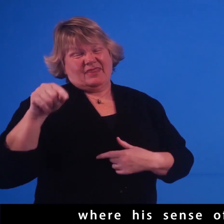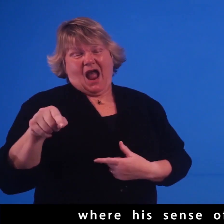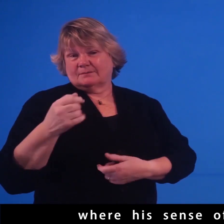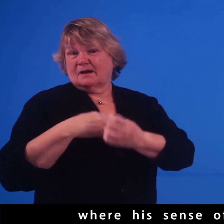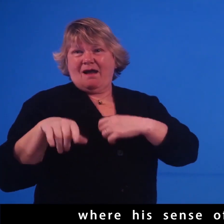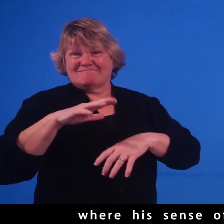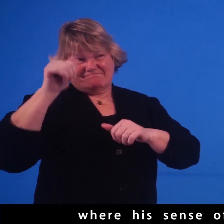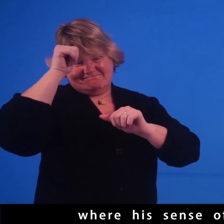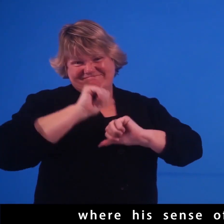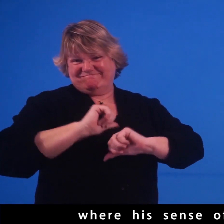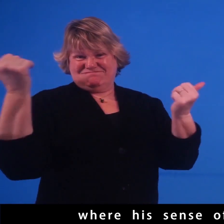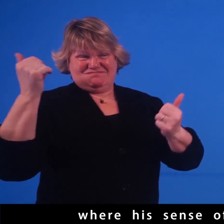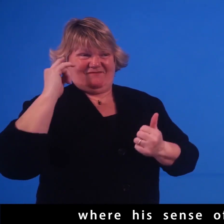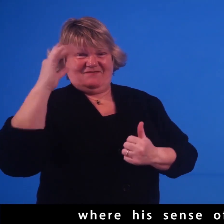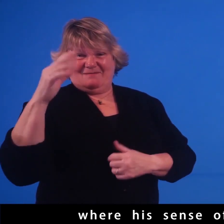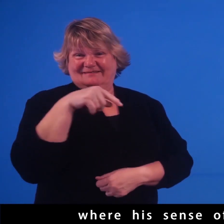became legendary.